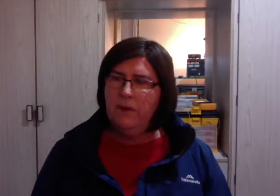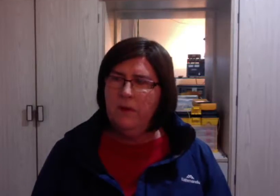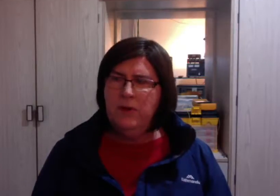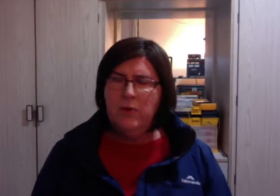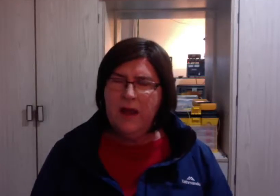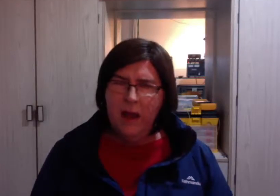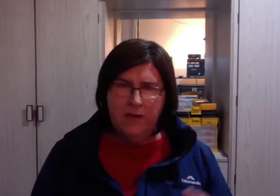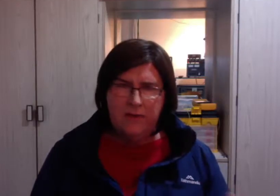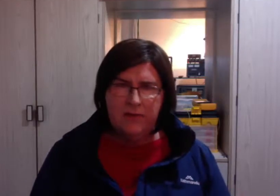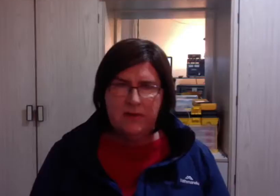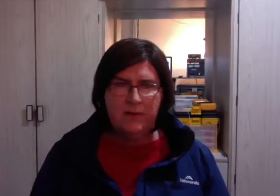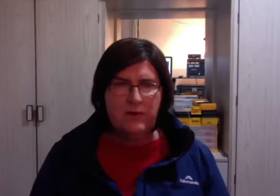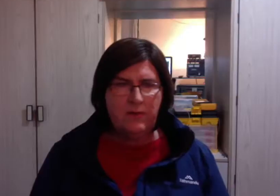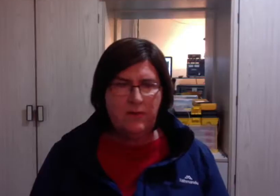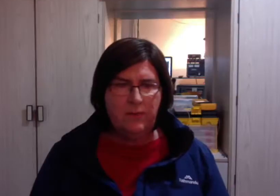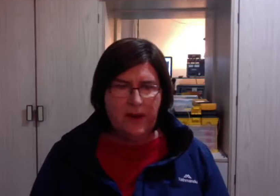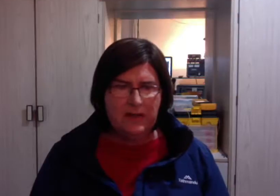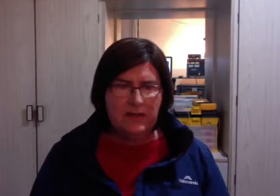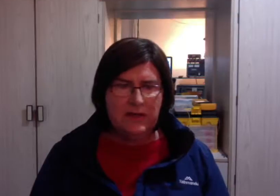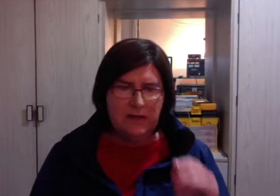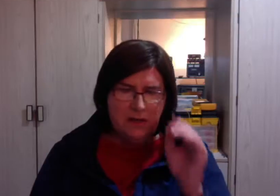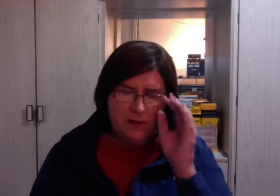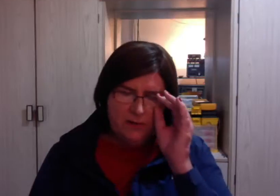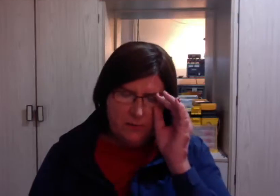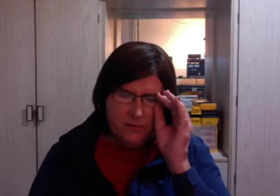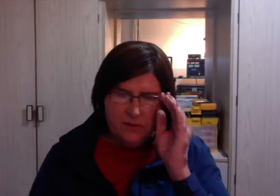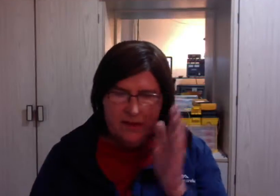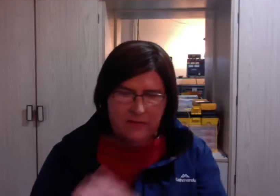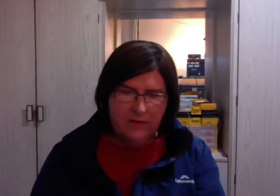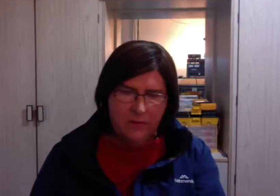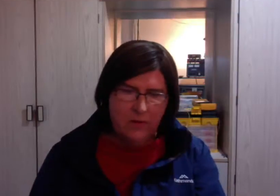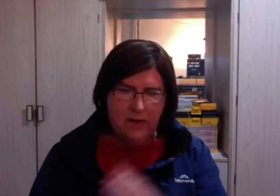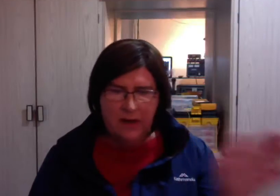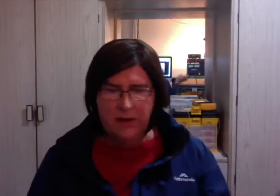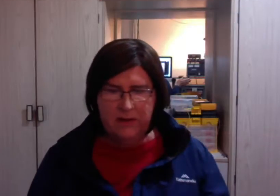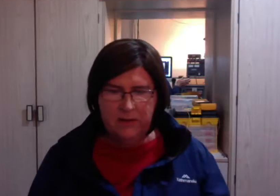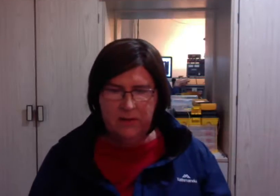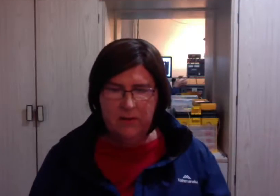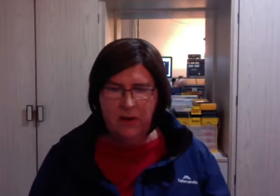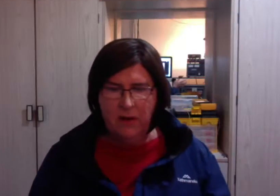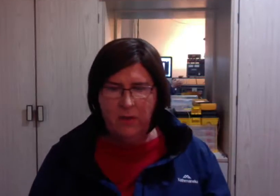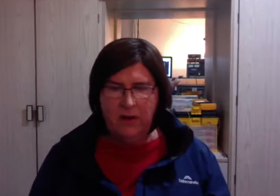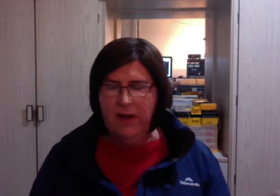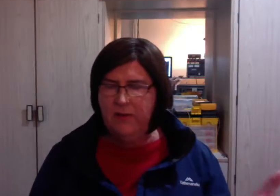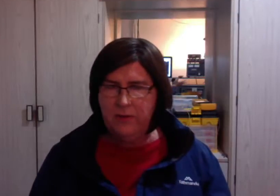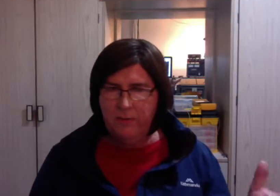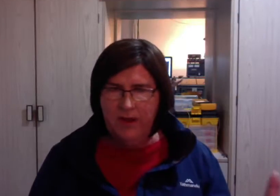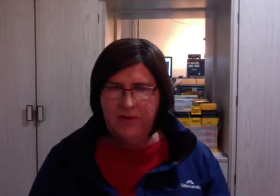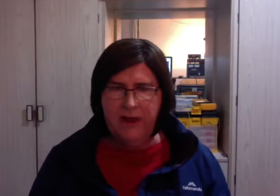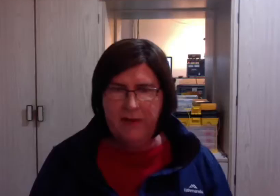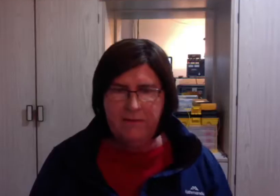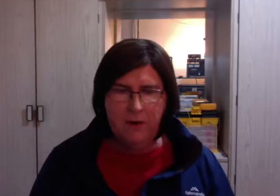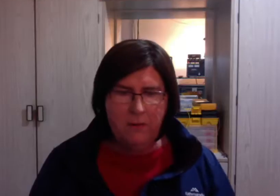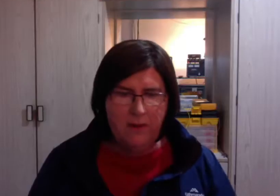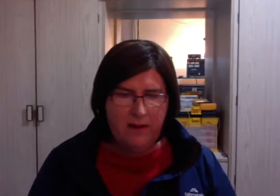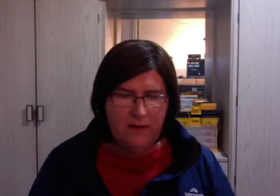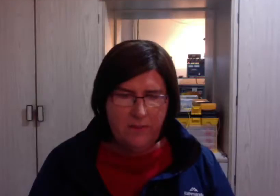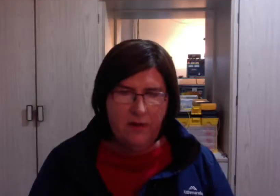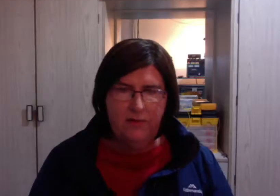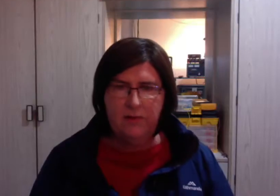on your way over to these trips especially, you know, so if you're leaving somewhere and going to where our trip might start from, whether that's Birdsville or